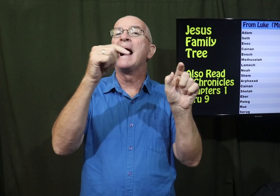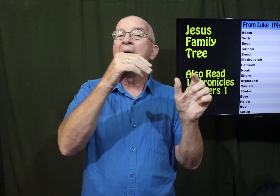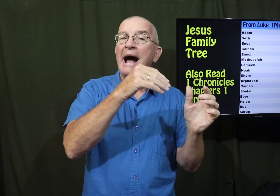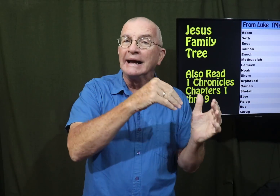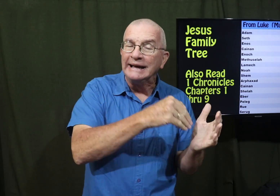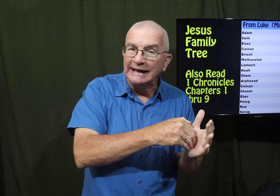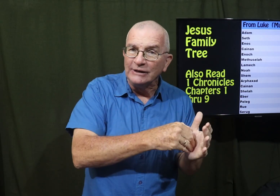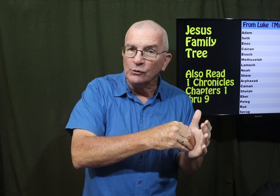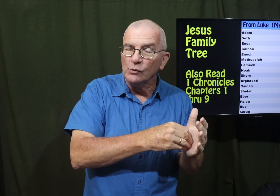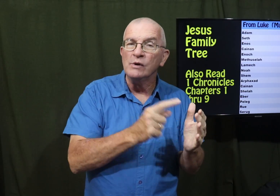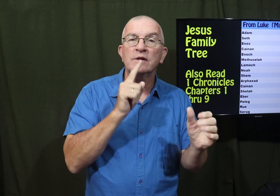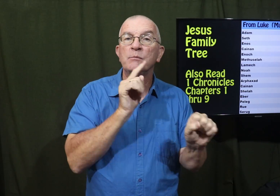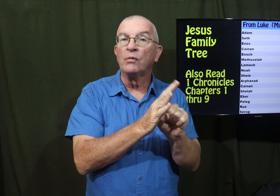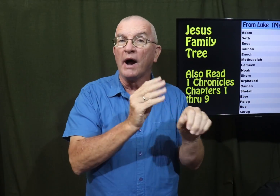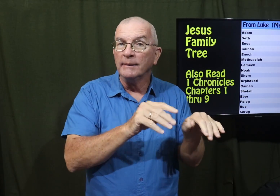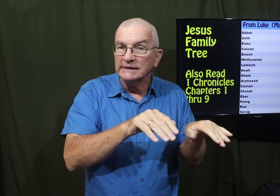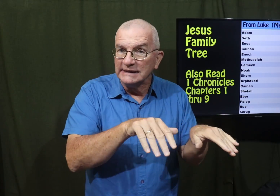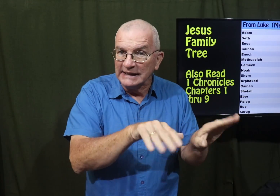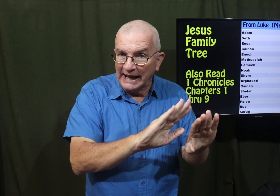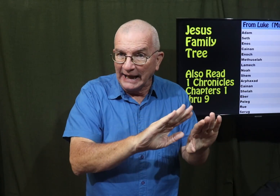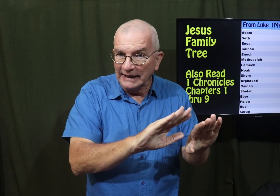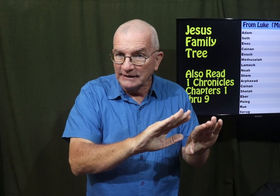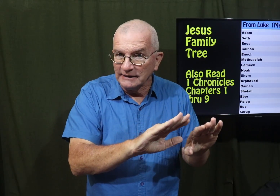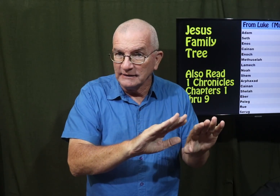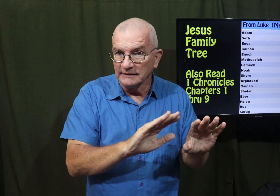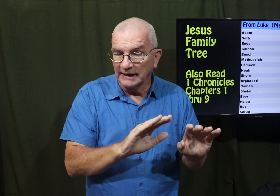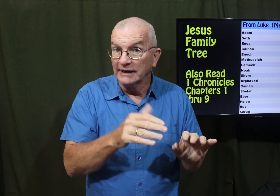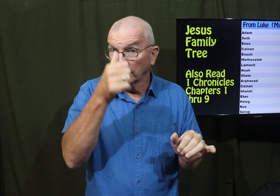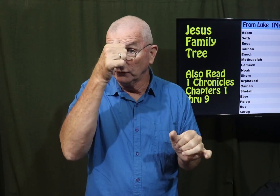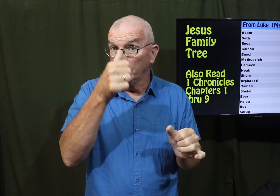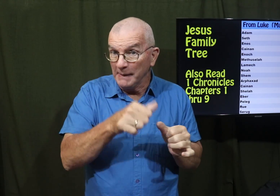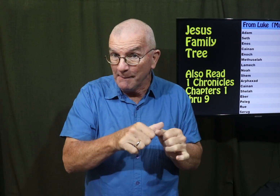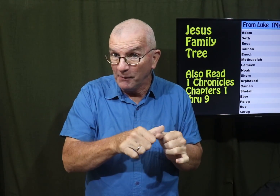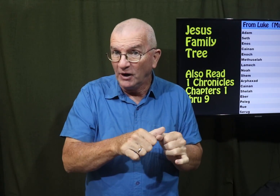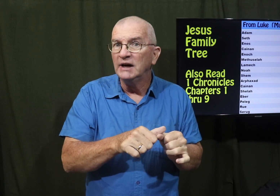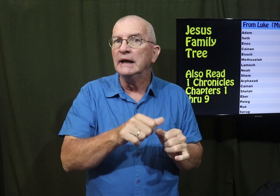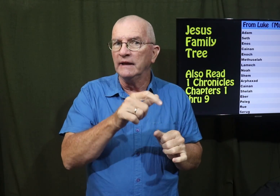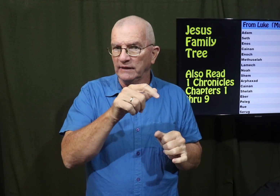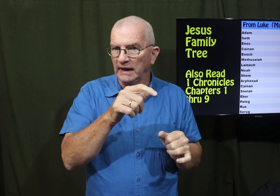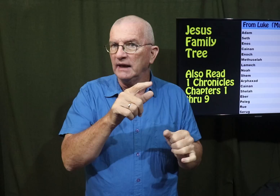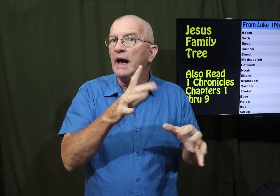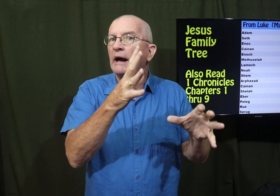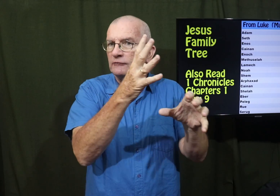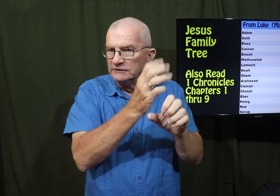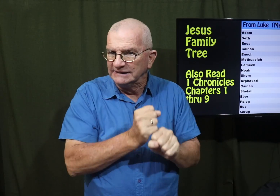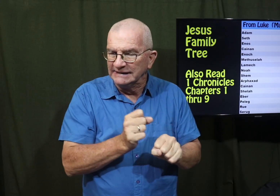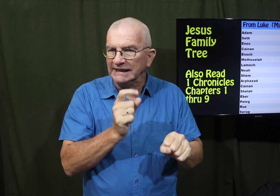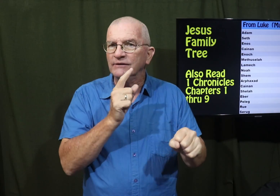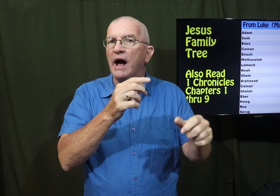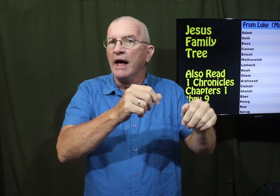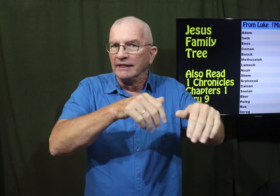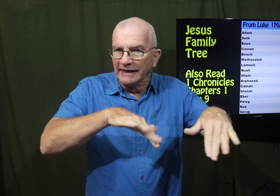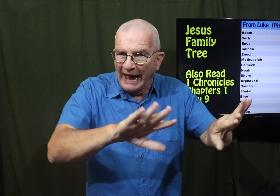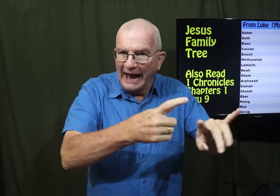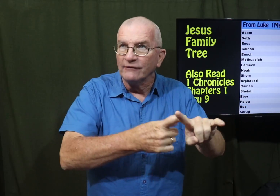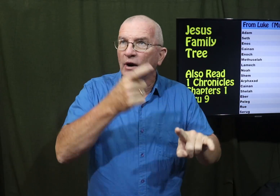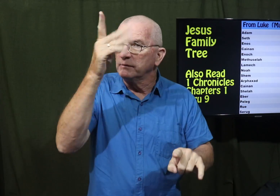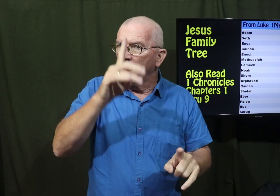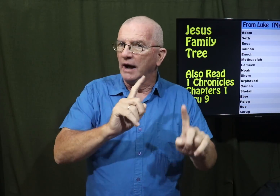to the promised land. You remember, they received the land from